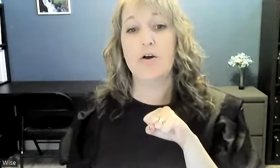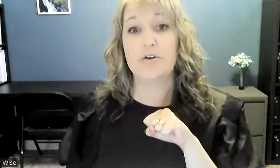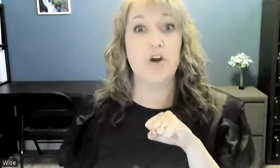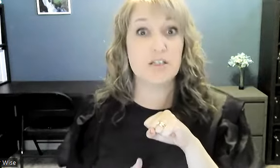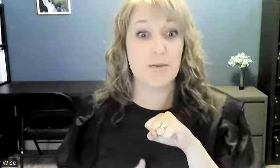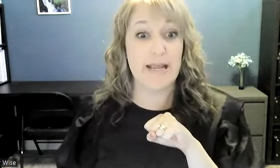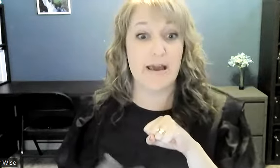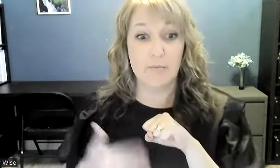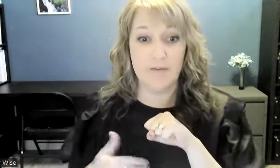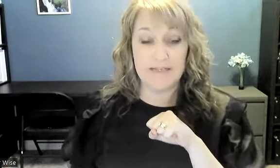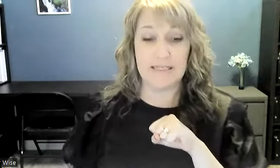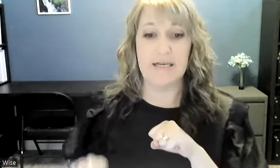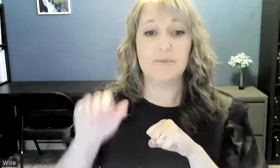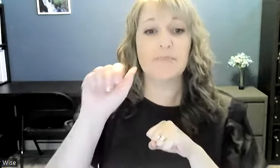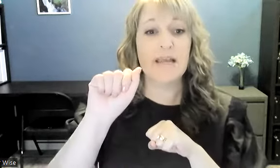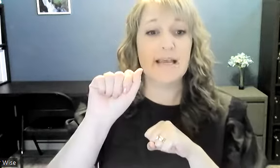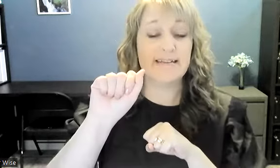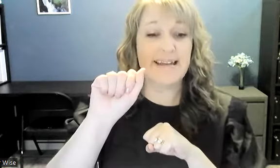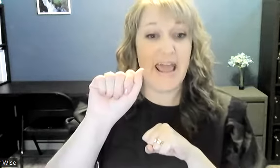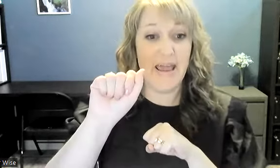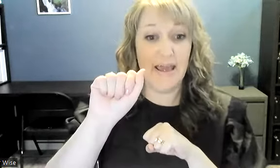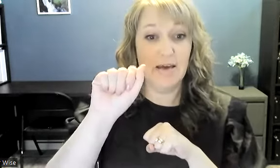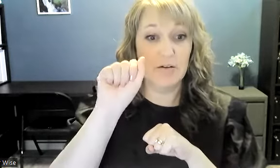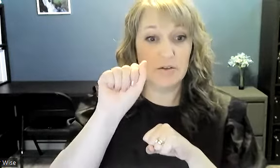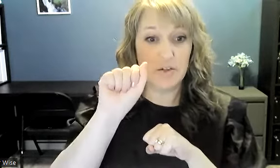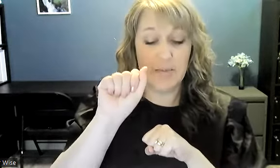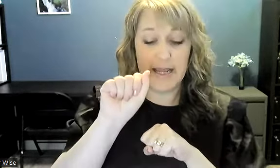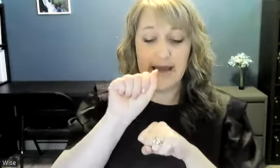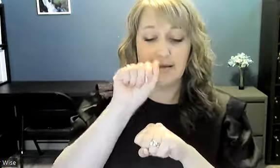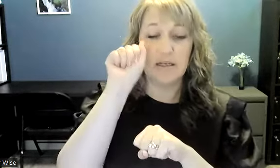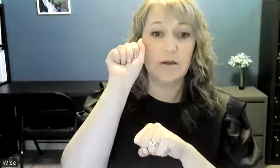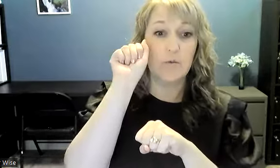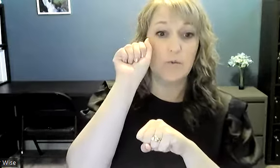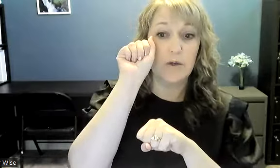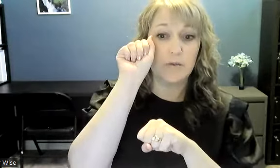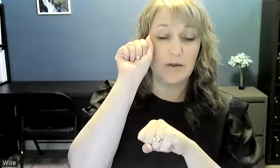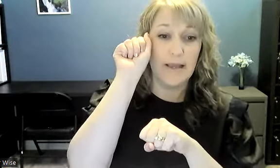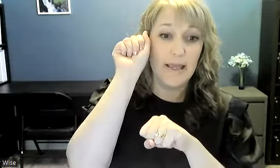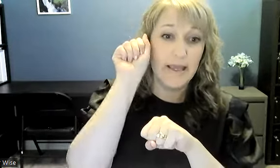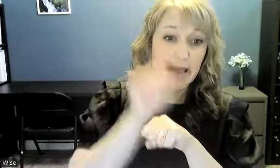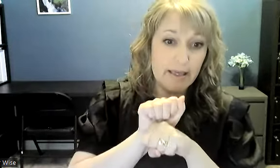your non-dominant hand, palm facing down. It's an A on your dominant hand, which will hit